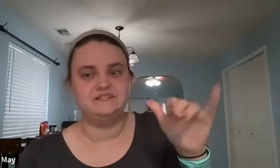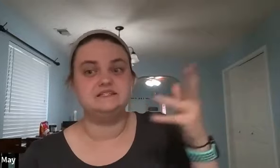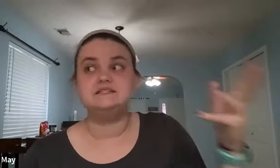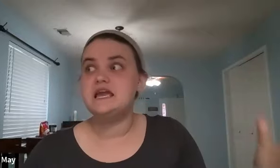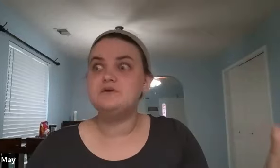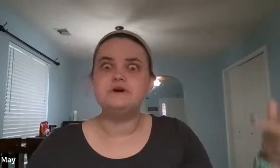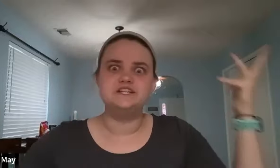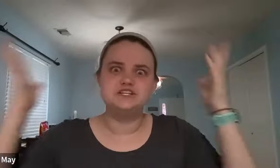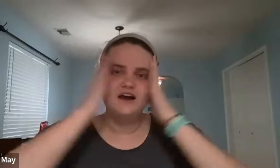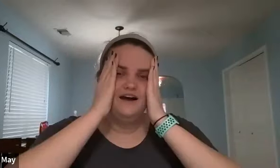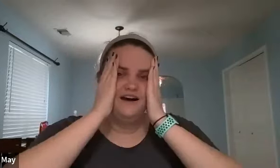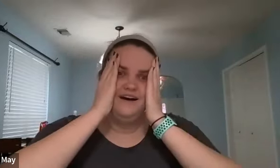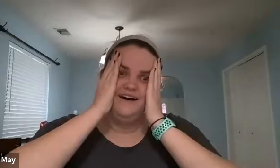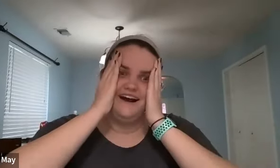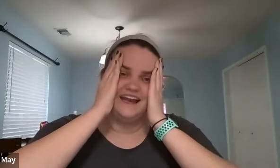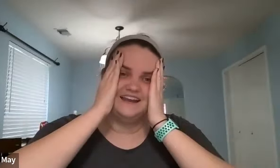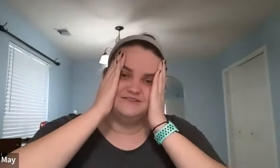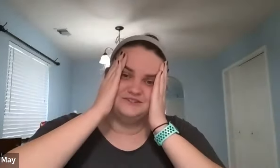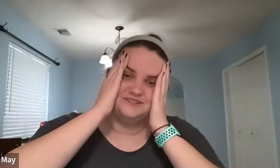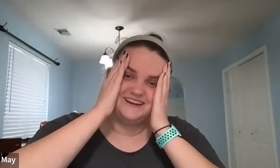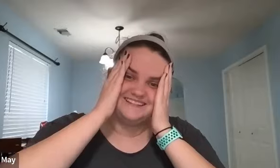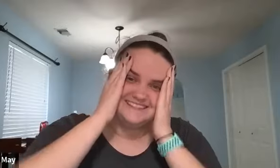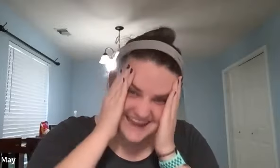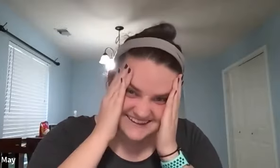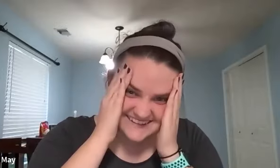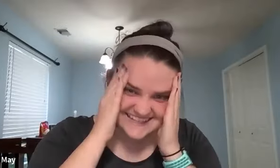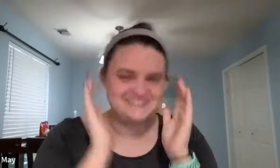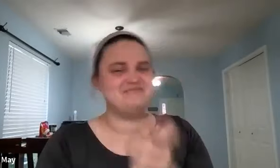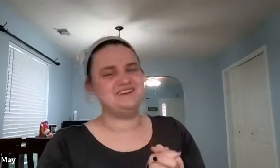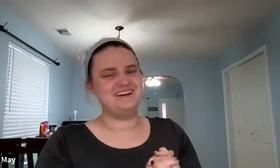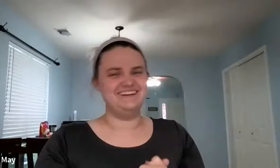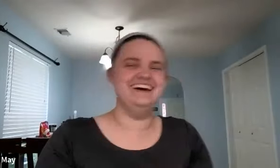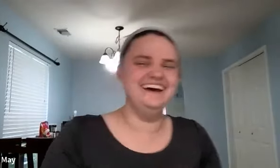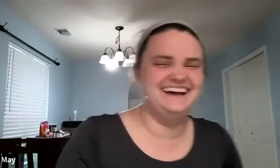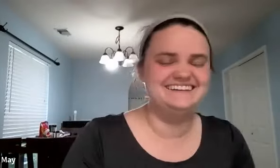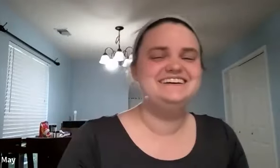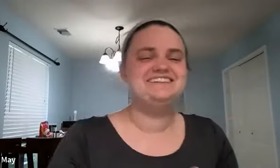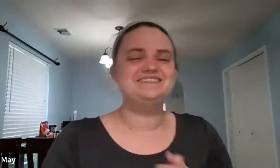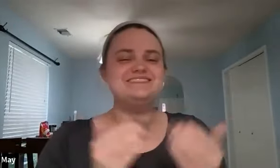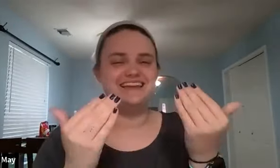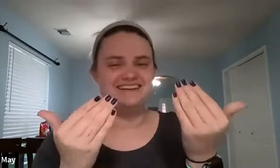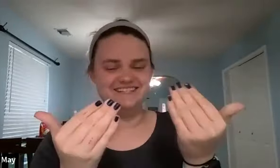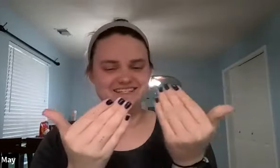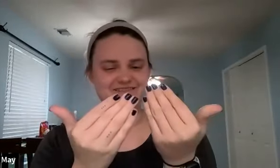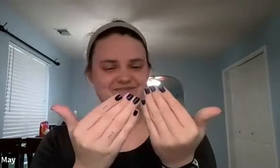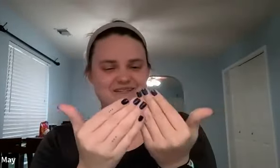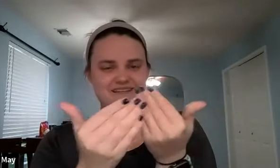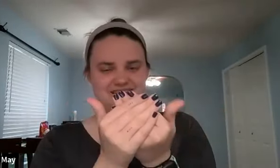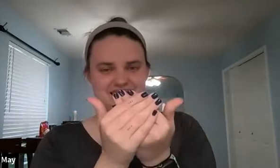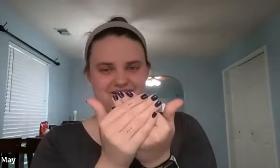then sandwich. I never told you guys sandwich. I'm sorry. So sandwich is going to be sandwich.